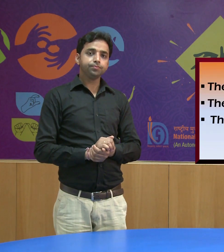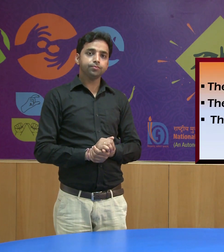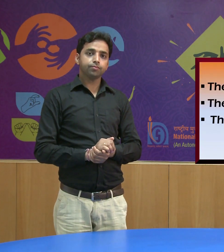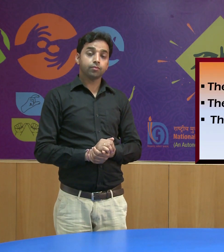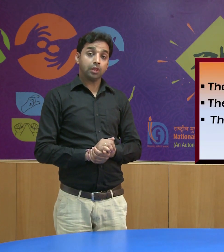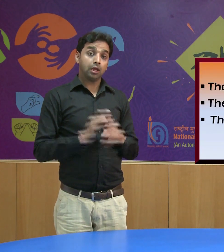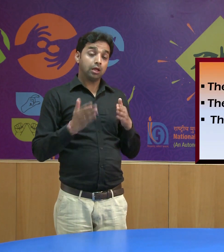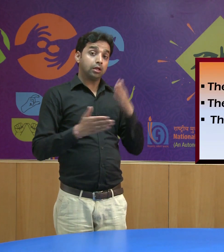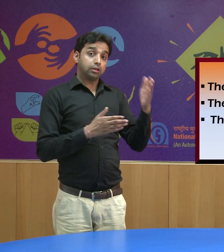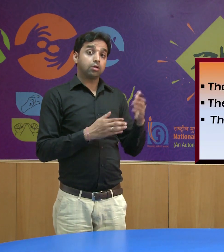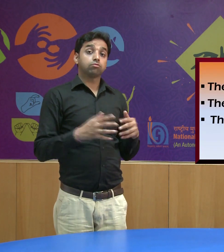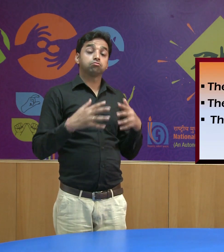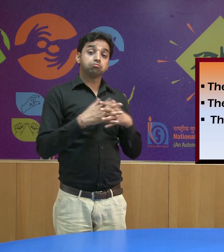They were wanderers.